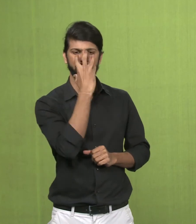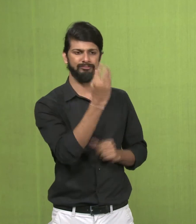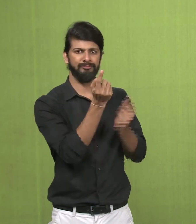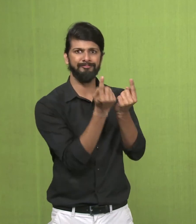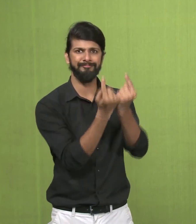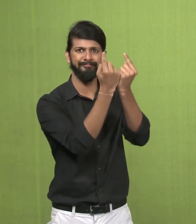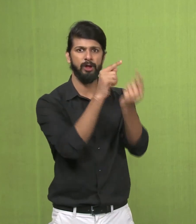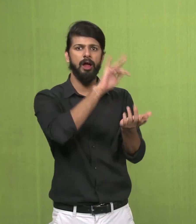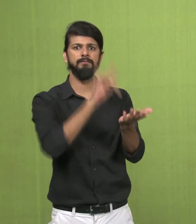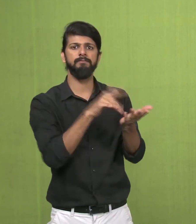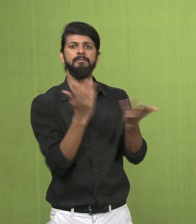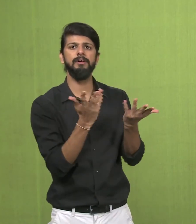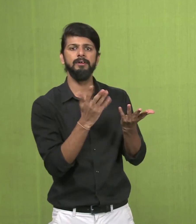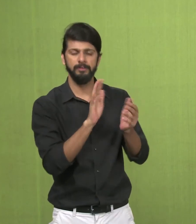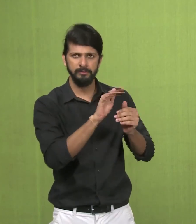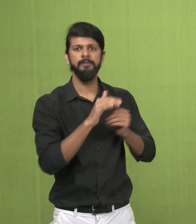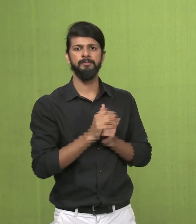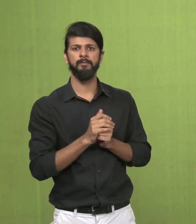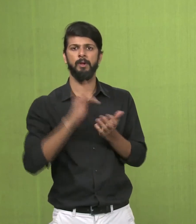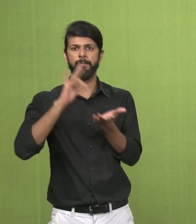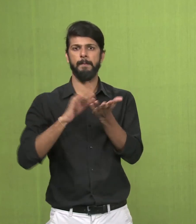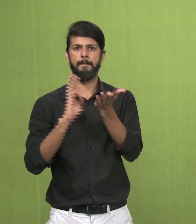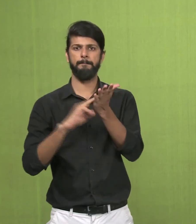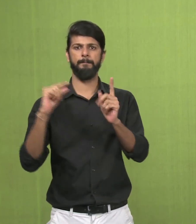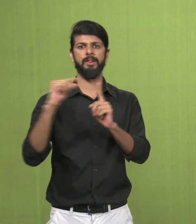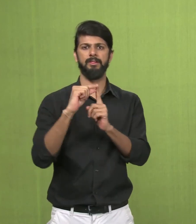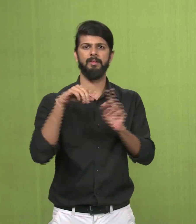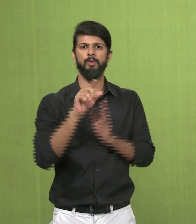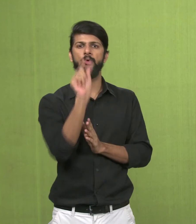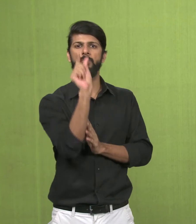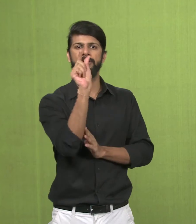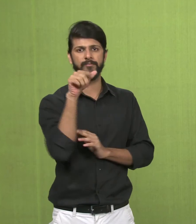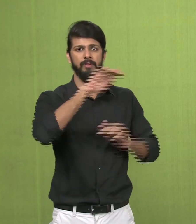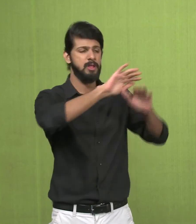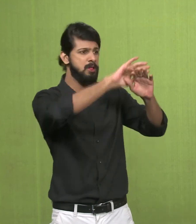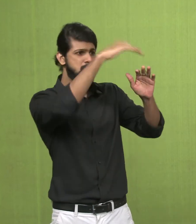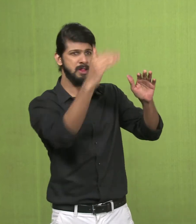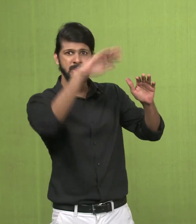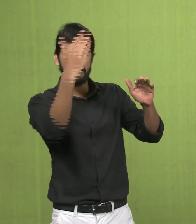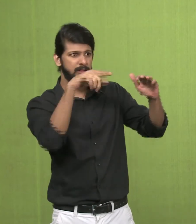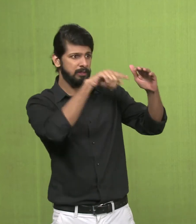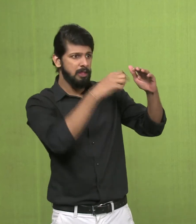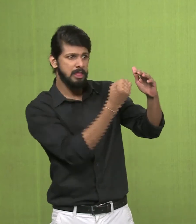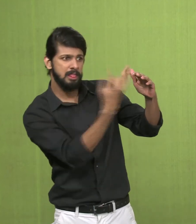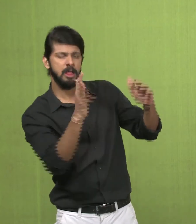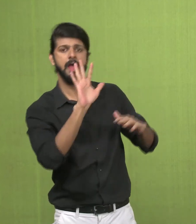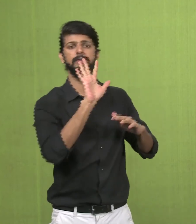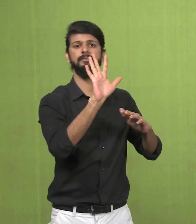Answer number 2. The Varaha avatar is located in Udayagiri, Madhya